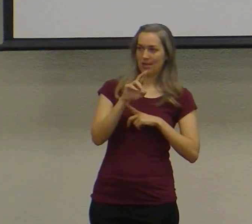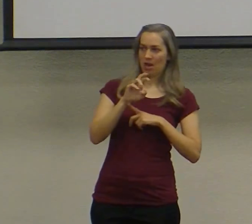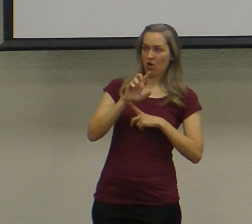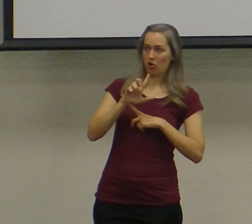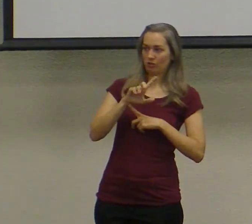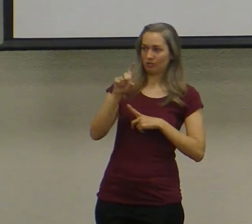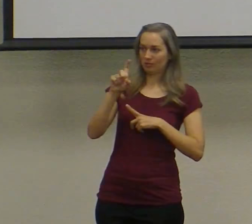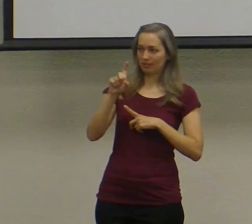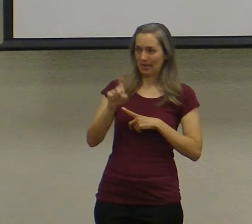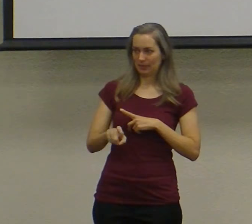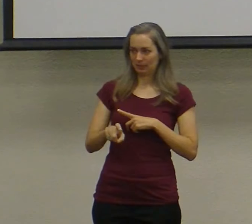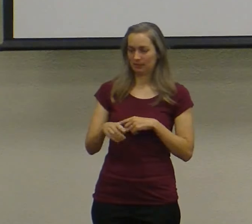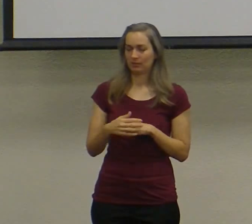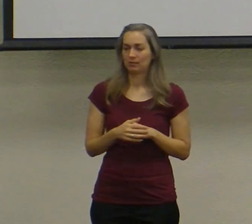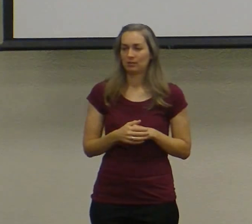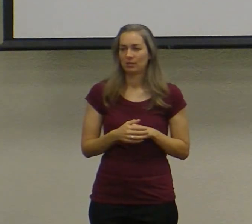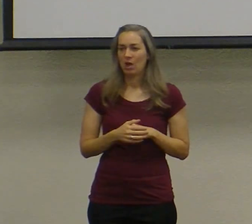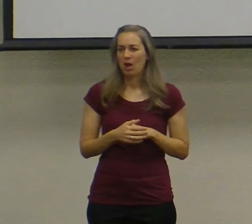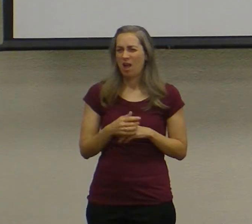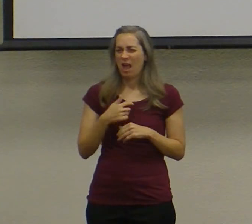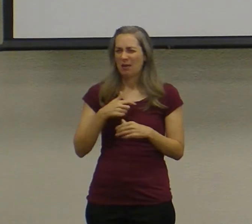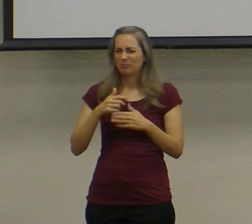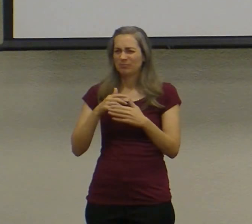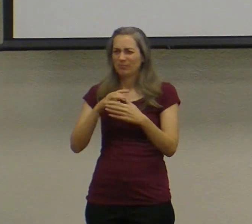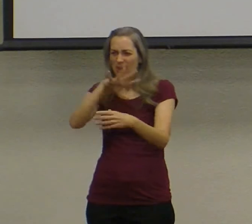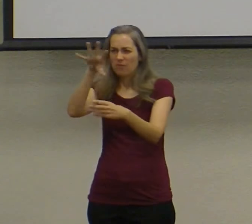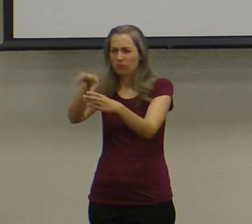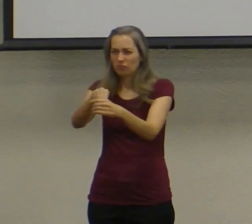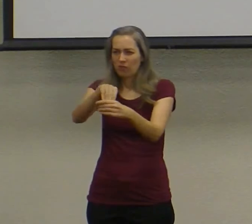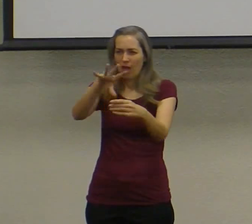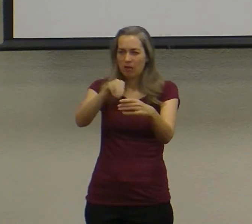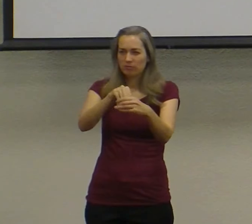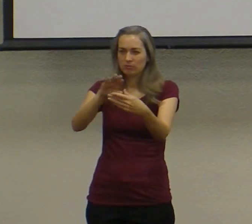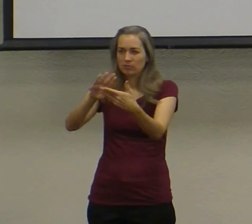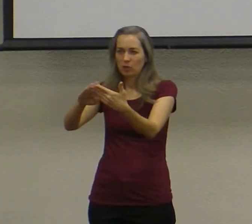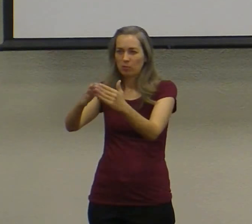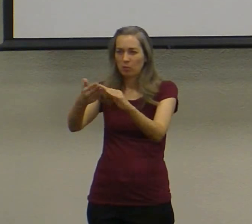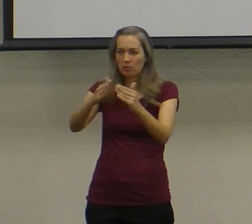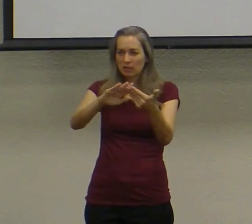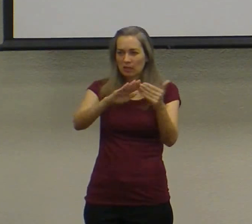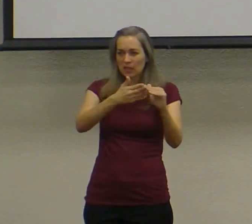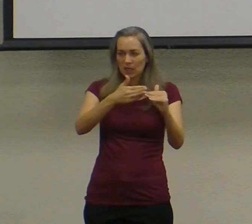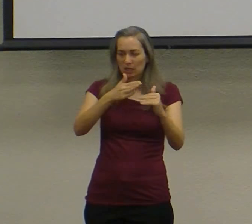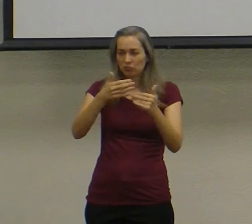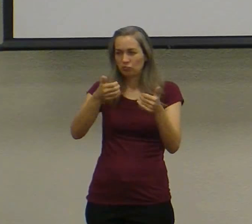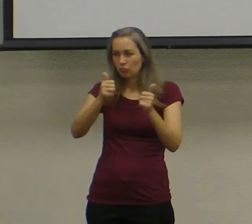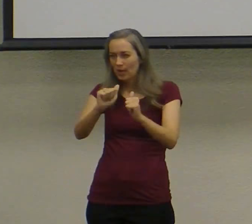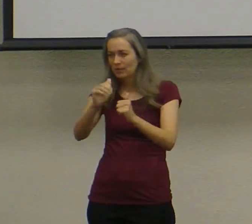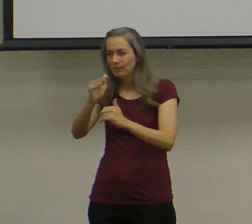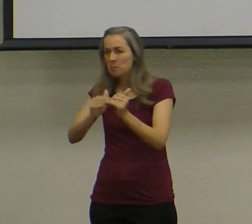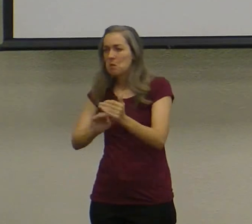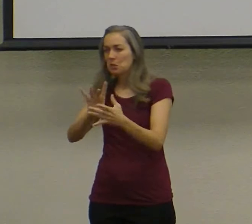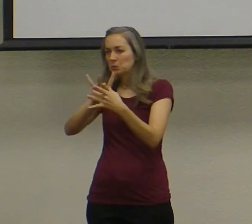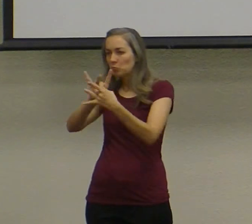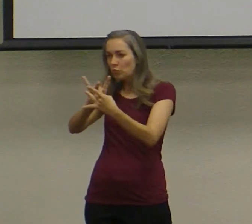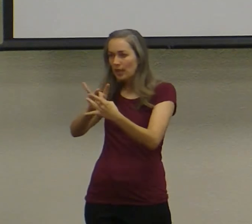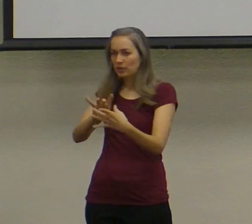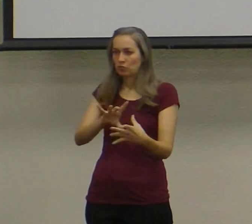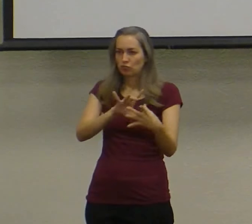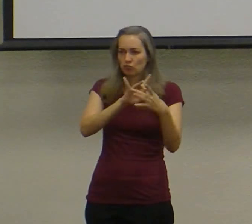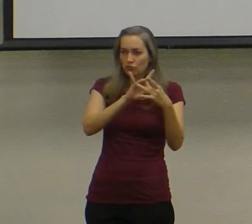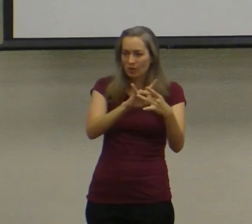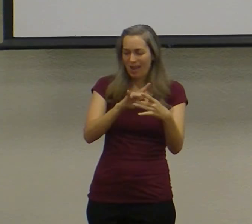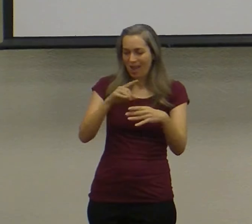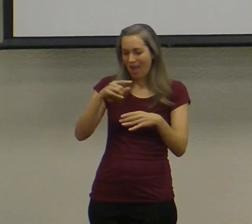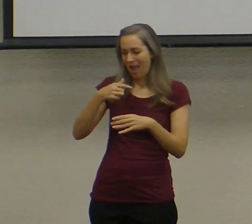community. Everything that I did throughout the week was based on building relationships with people. I stayed in the office